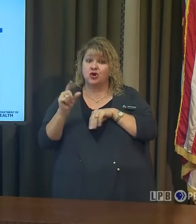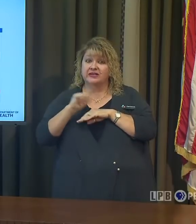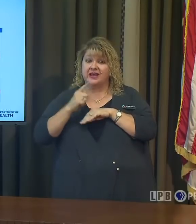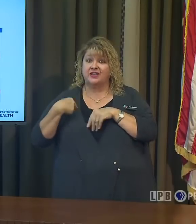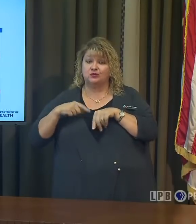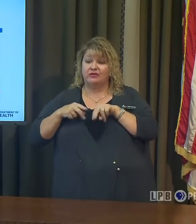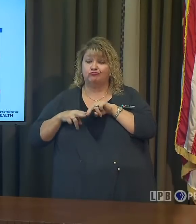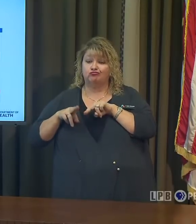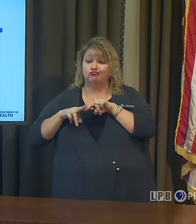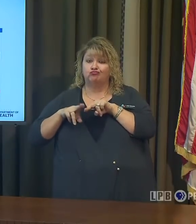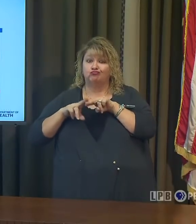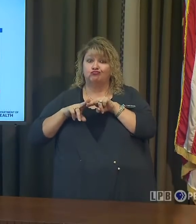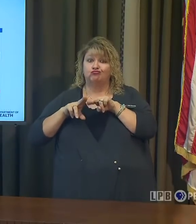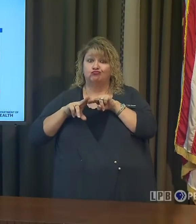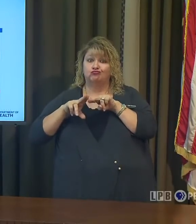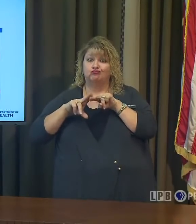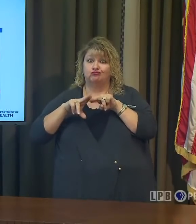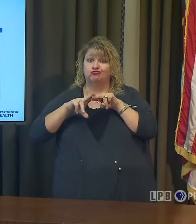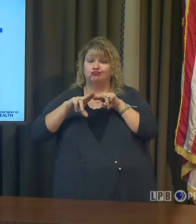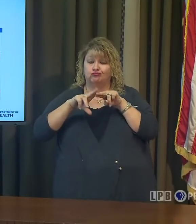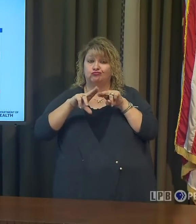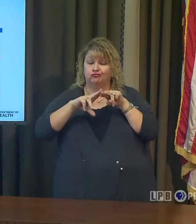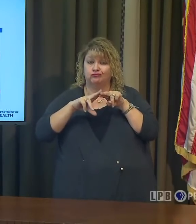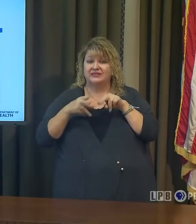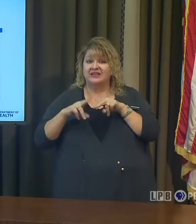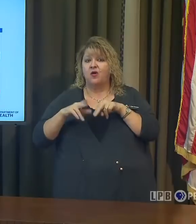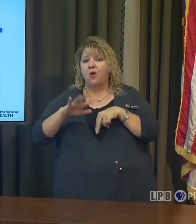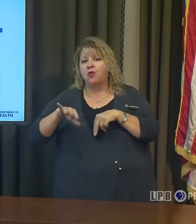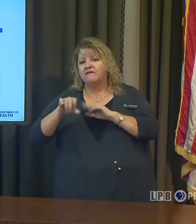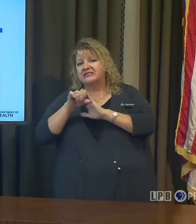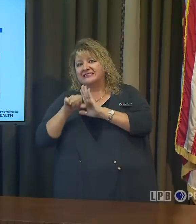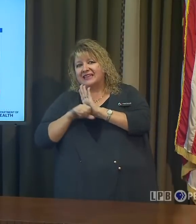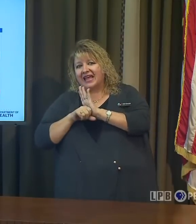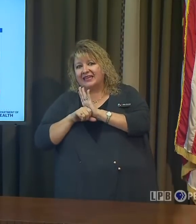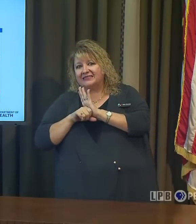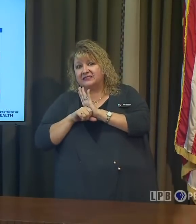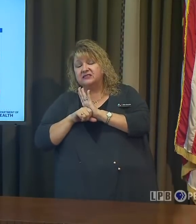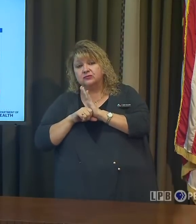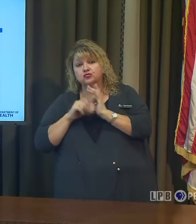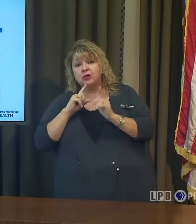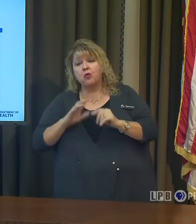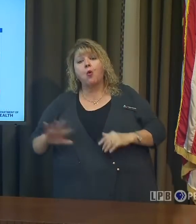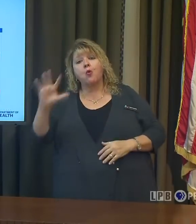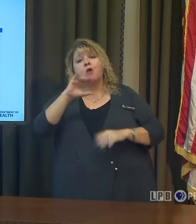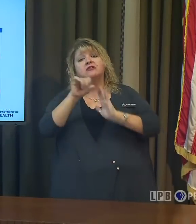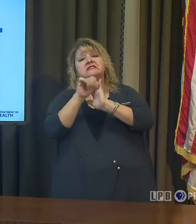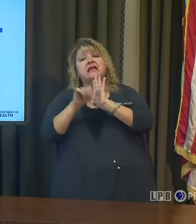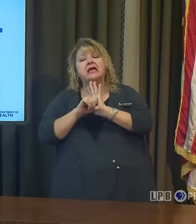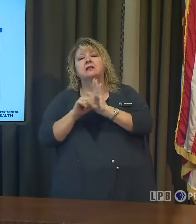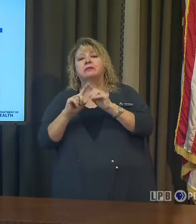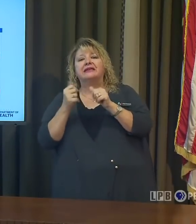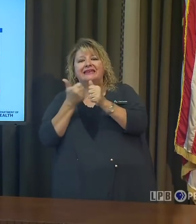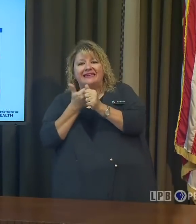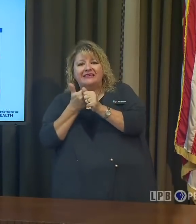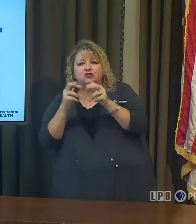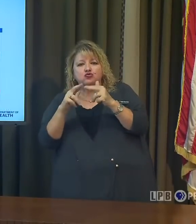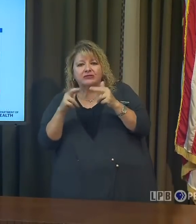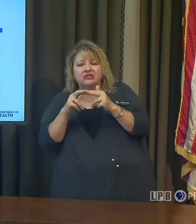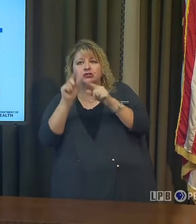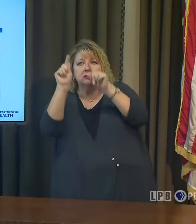days, and that increase is seen not only statewide, but in each of our 9 regions. We now